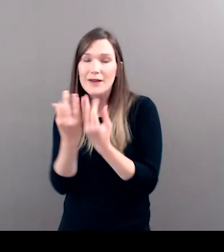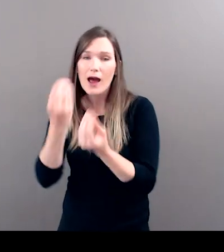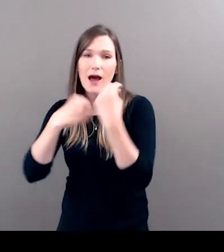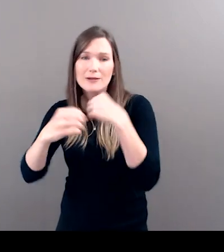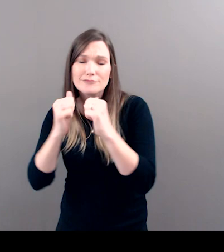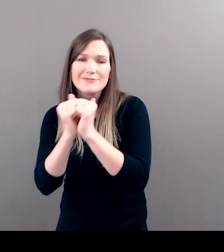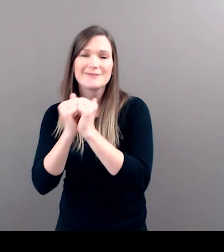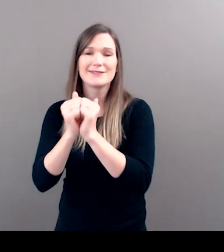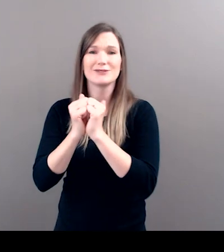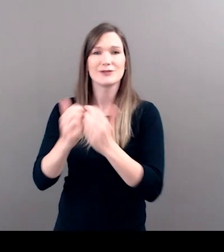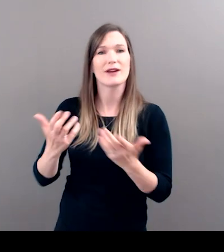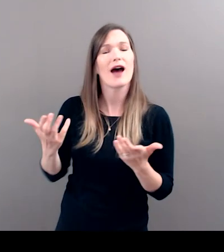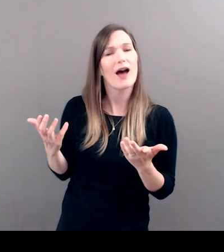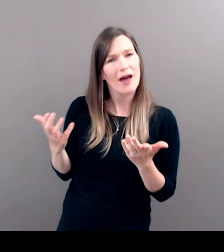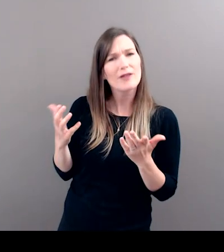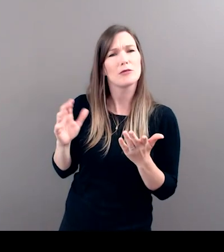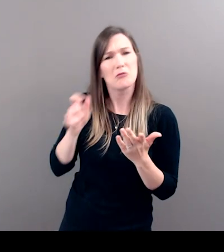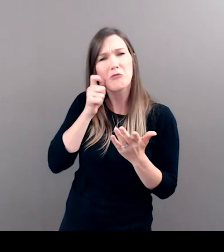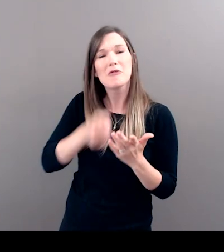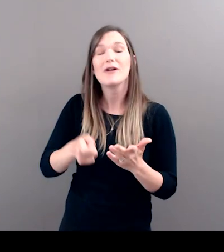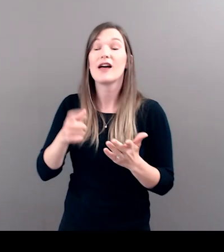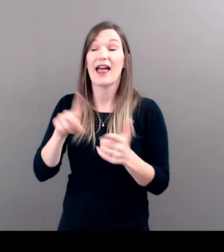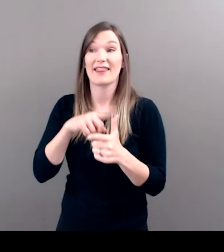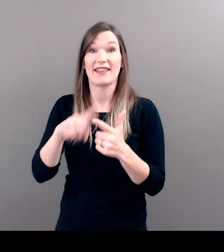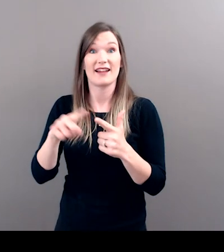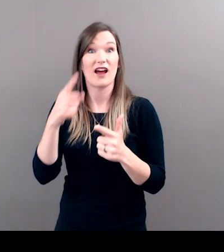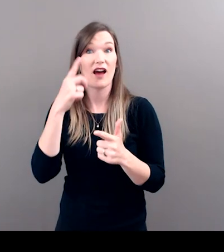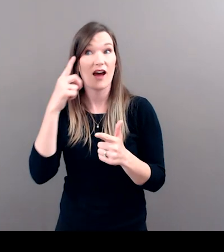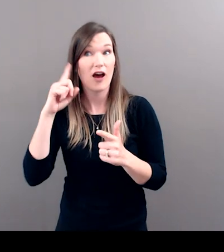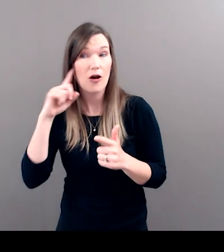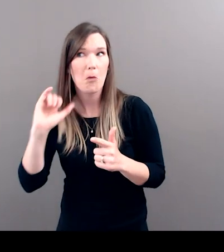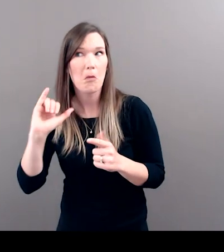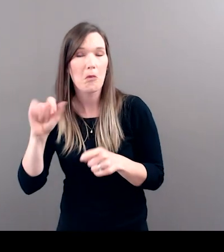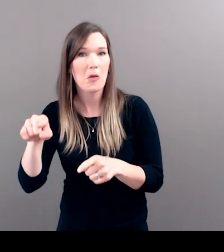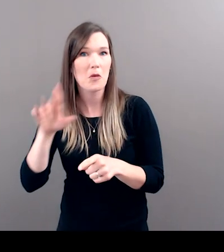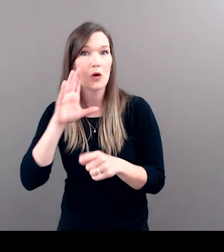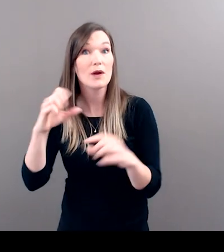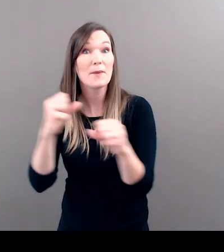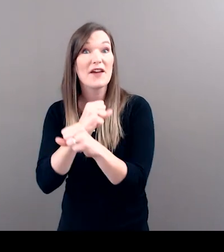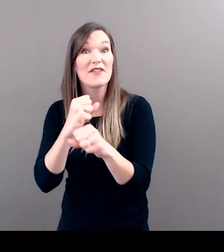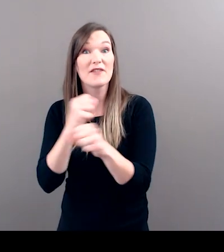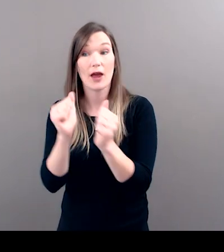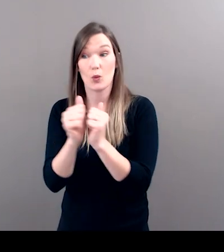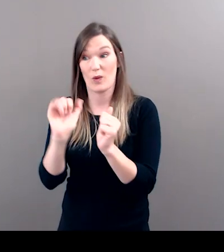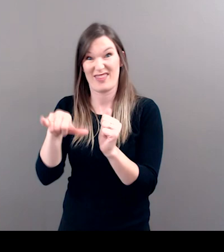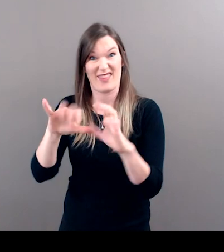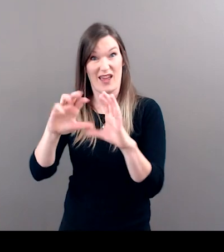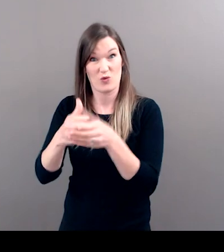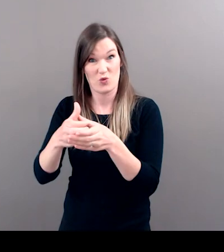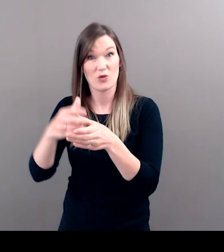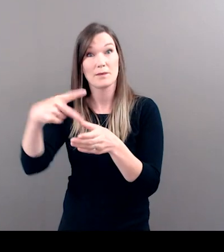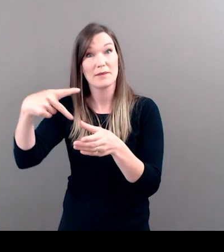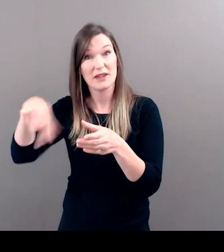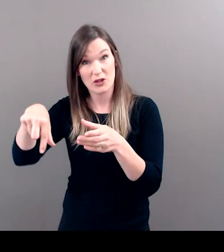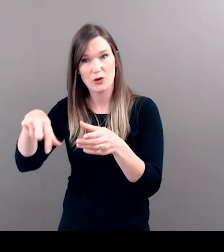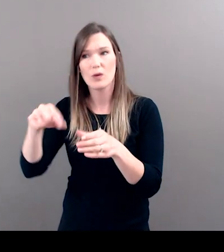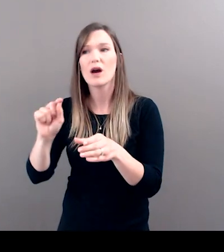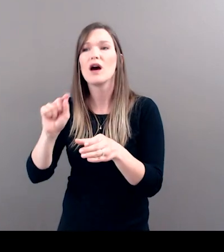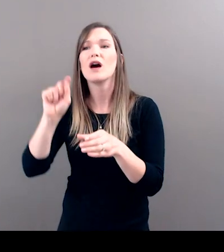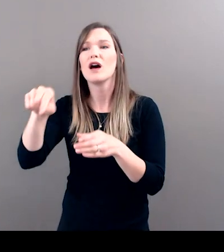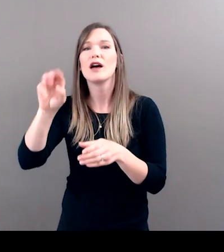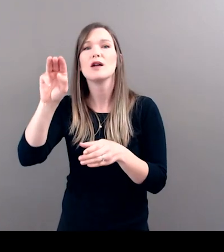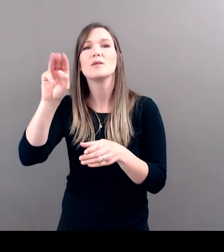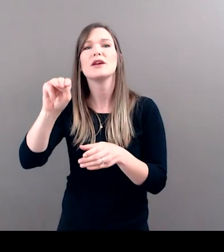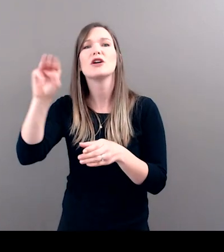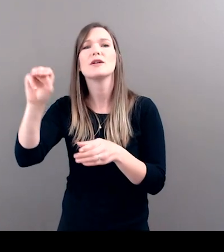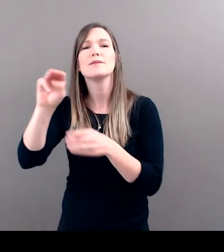the Filipinos in the neighborhood where I live and the Filipinos in the neighborhood next to us called Mira Mesa. And there was going to be this fight at the ice